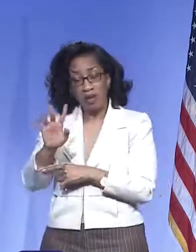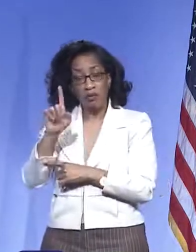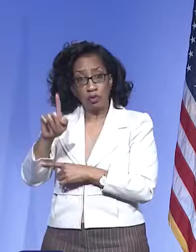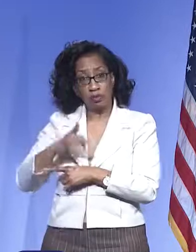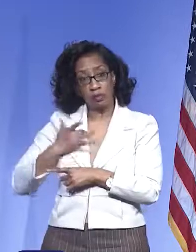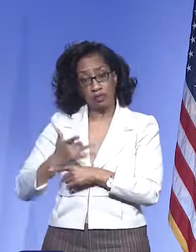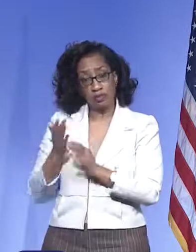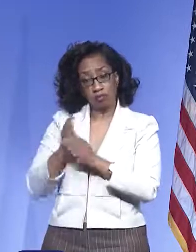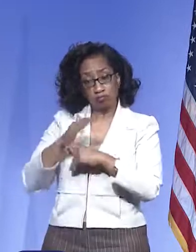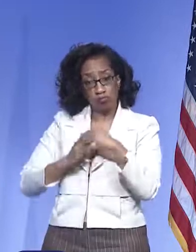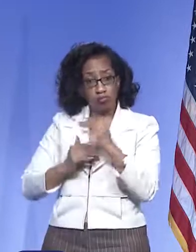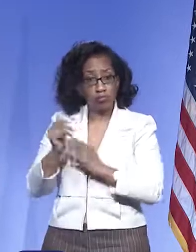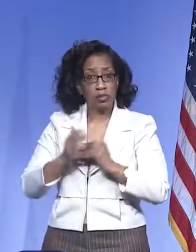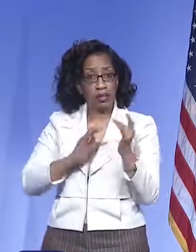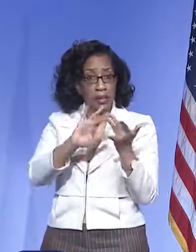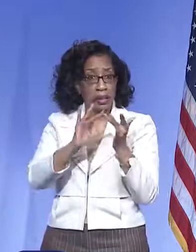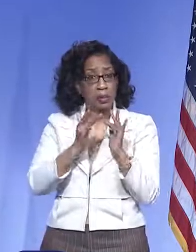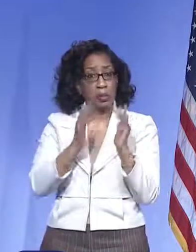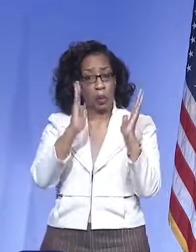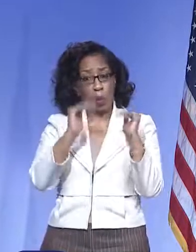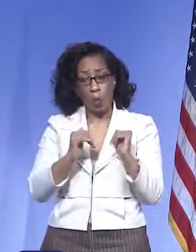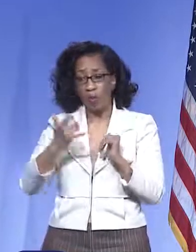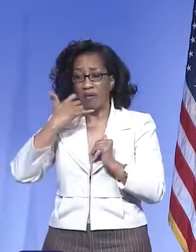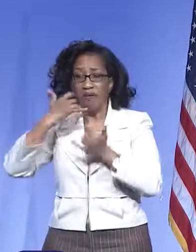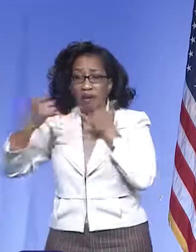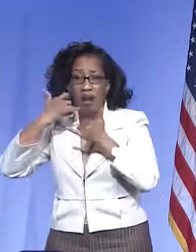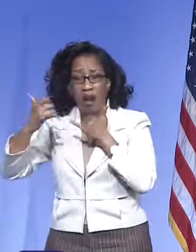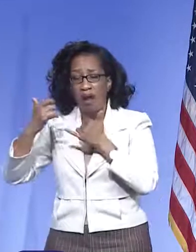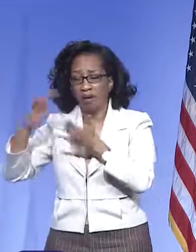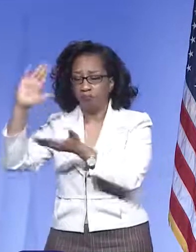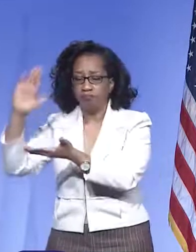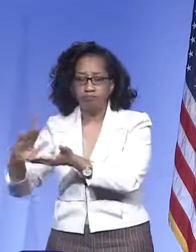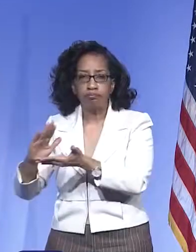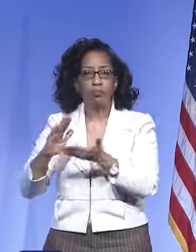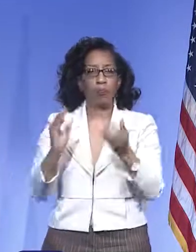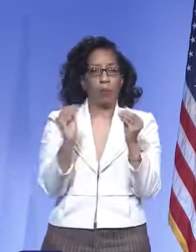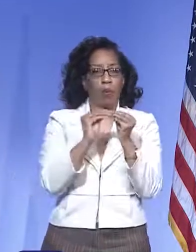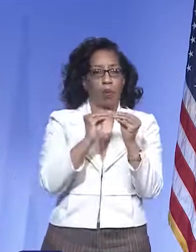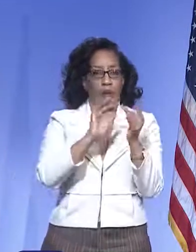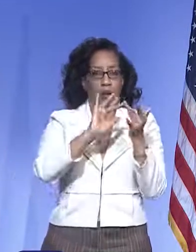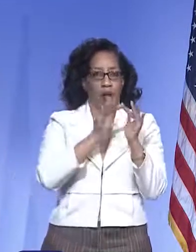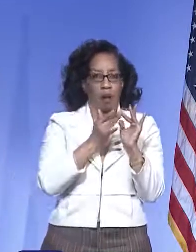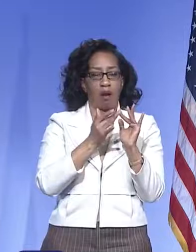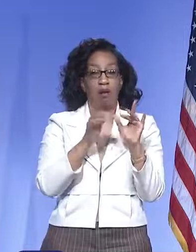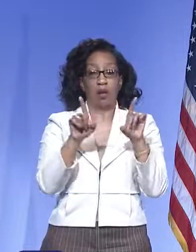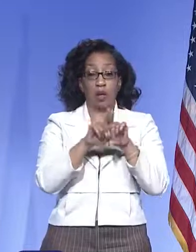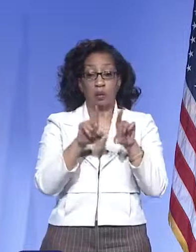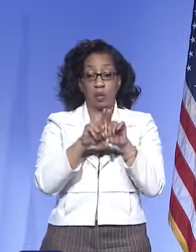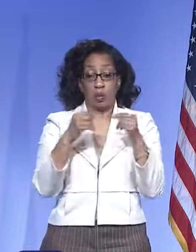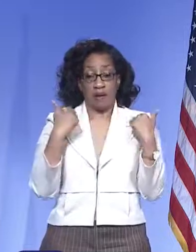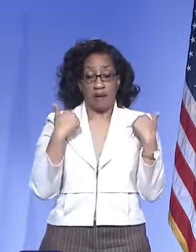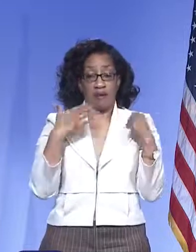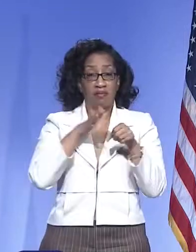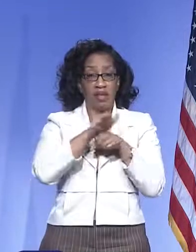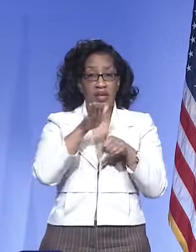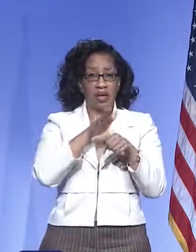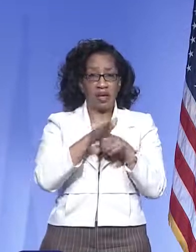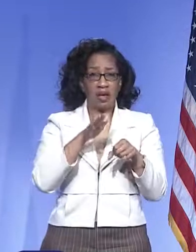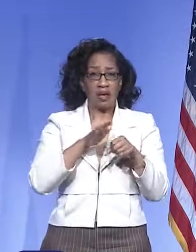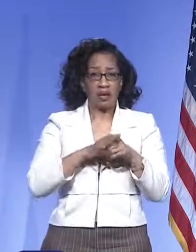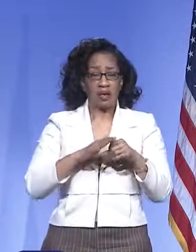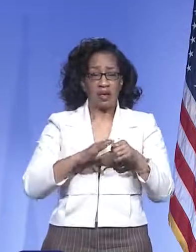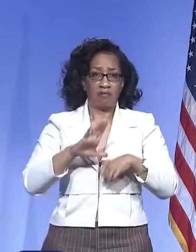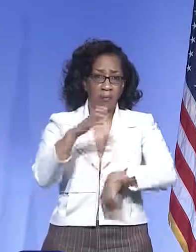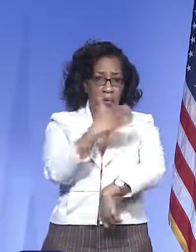Genius to make sure that the platform is stable and that we have enough bandwidth there to absorb the number of appointments. Again, I don't want